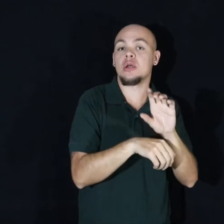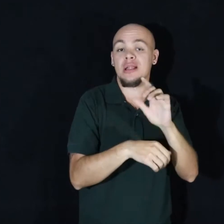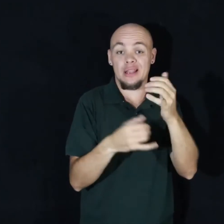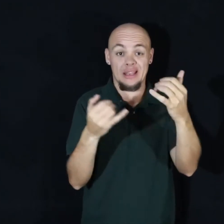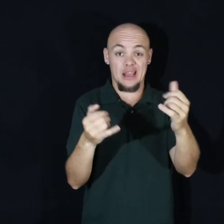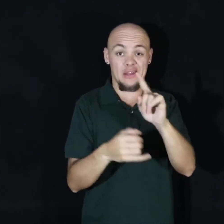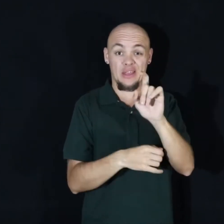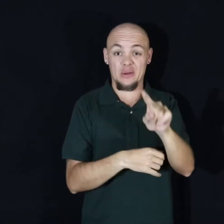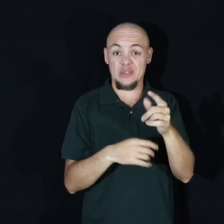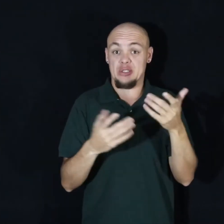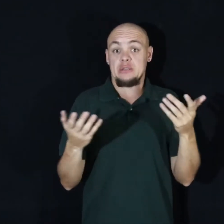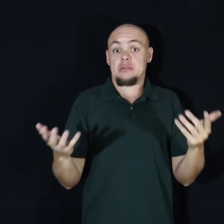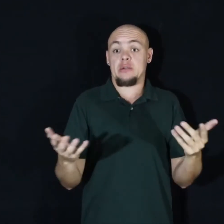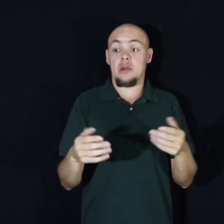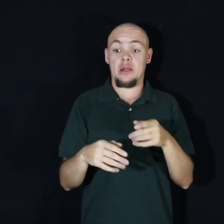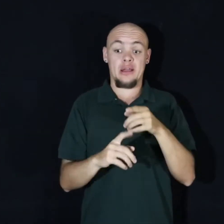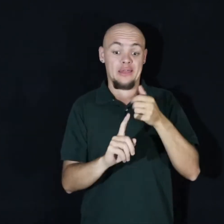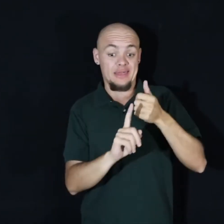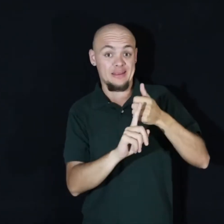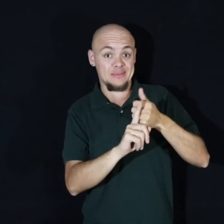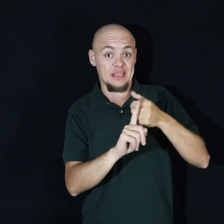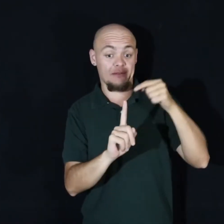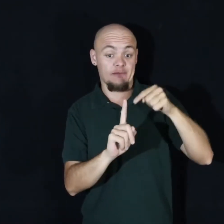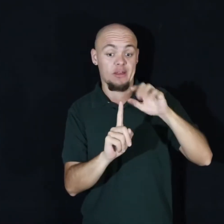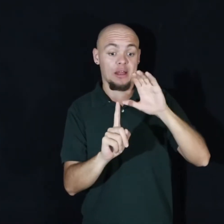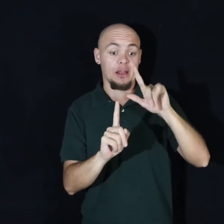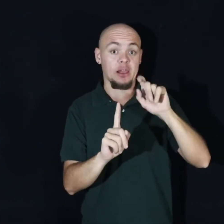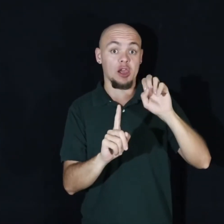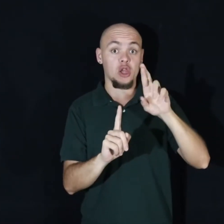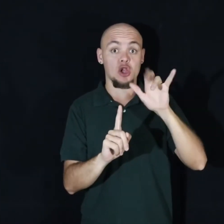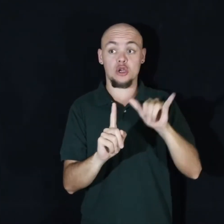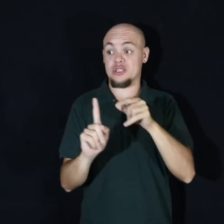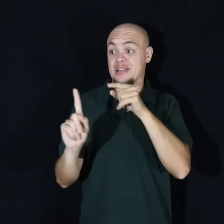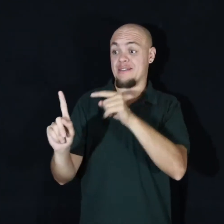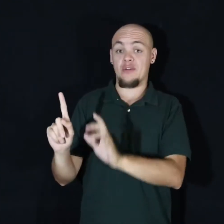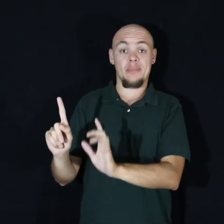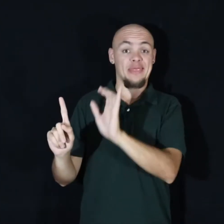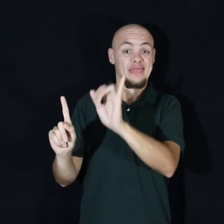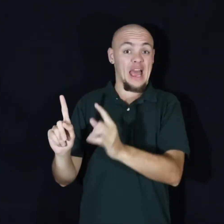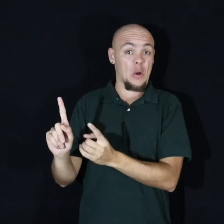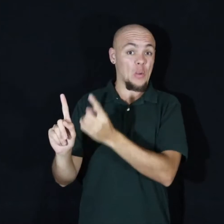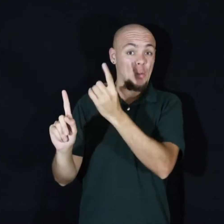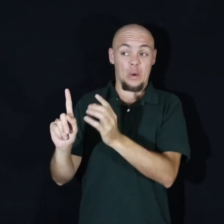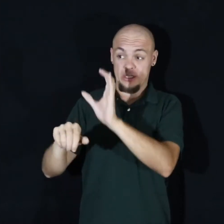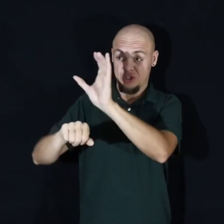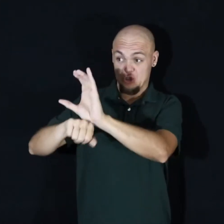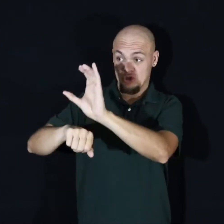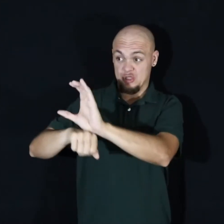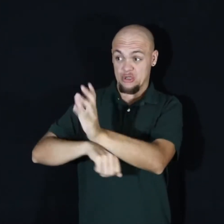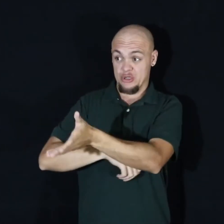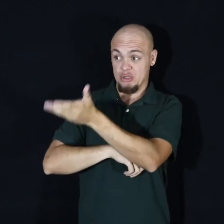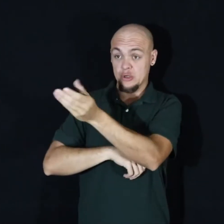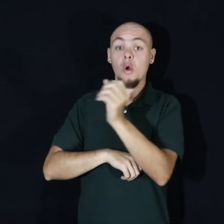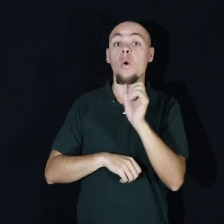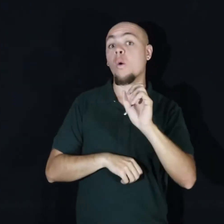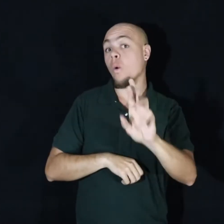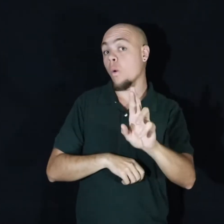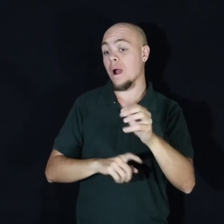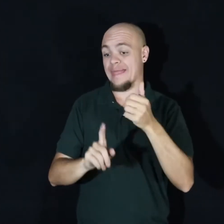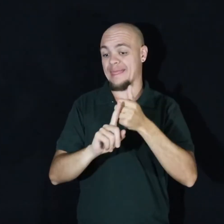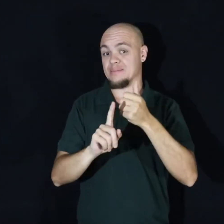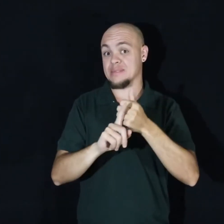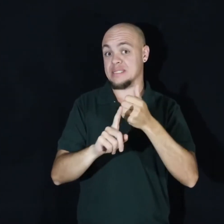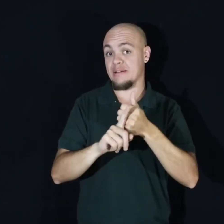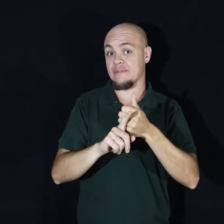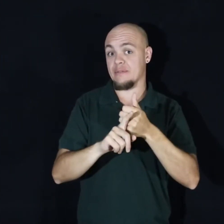of the church, then the question is, are they functioning as clergy, as a representative of their particular